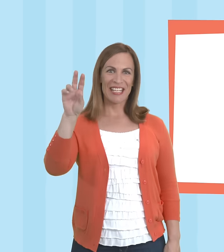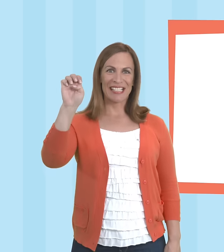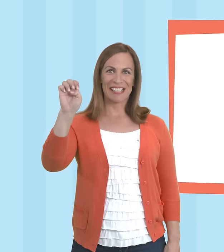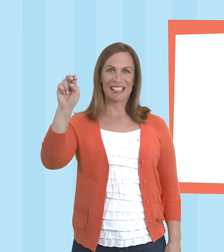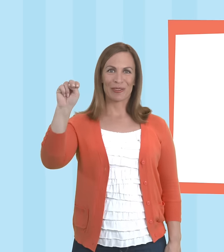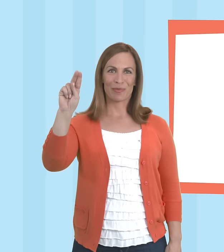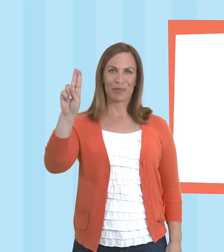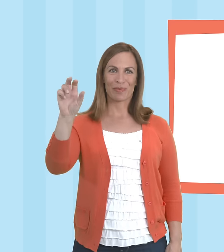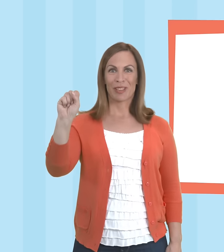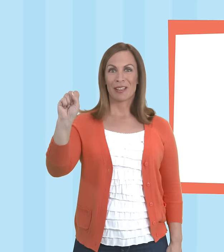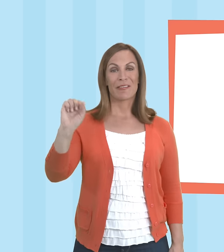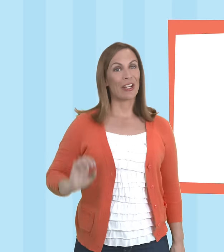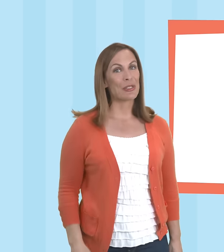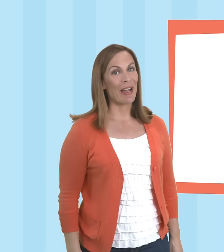Venus. Fingerspell.